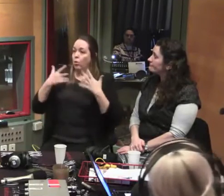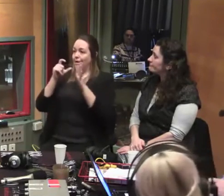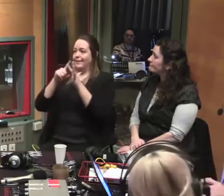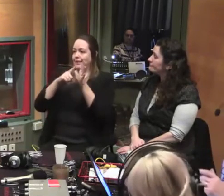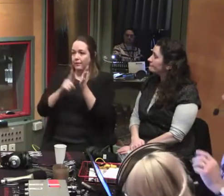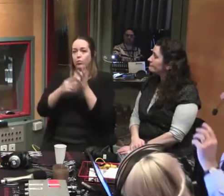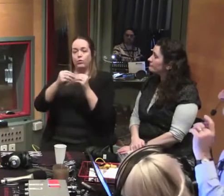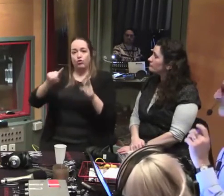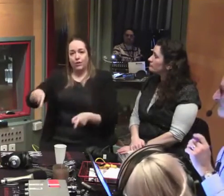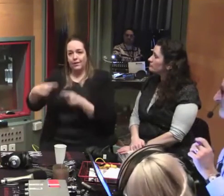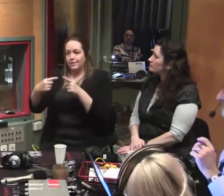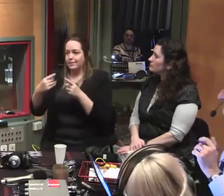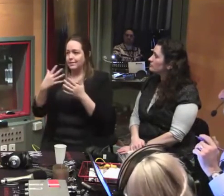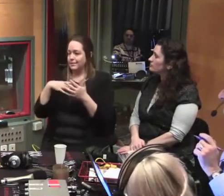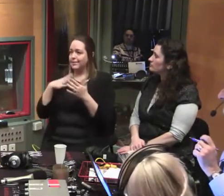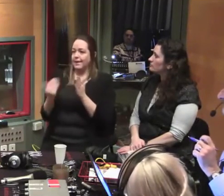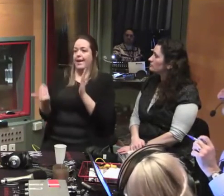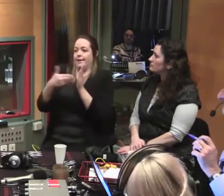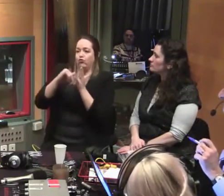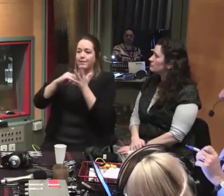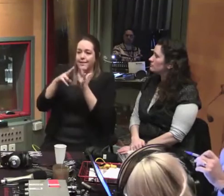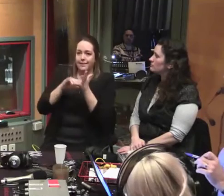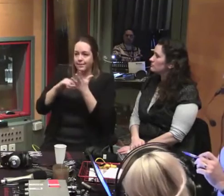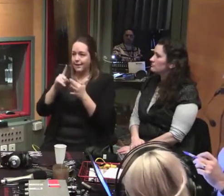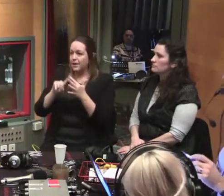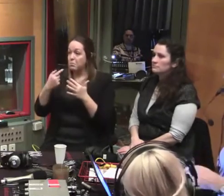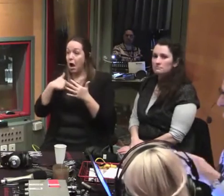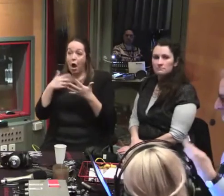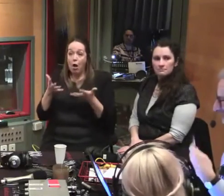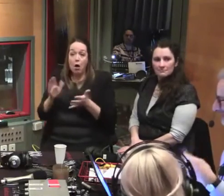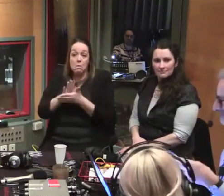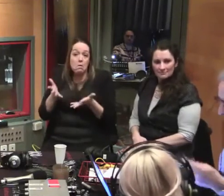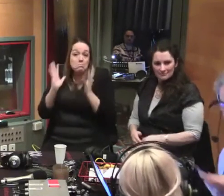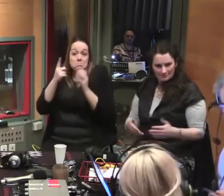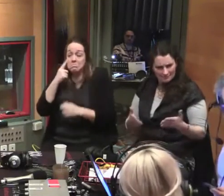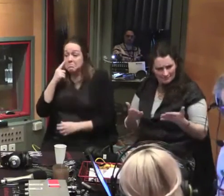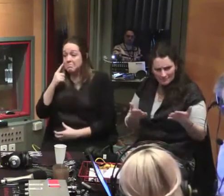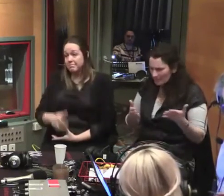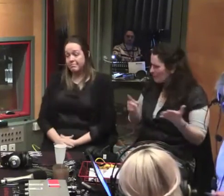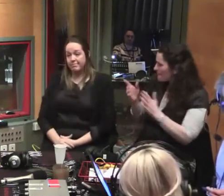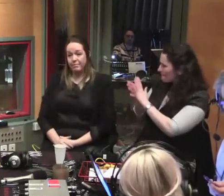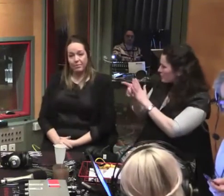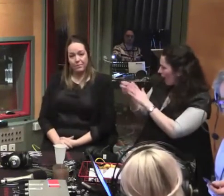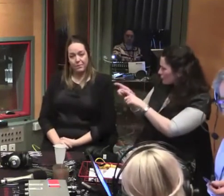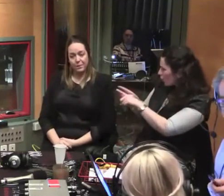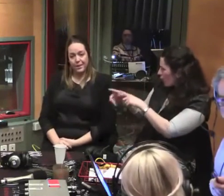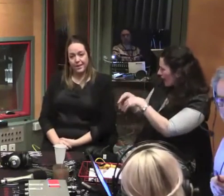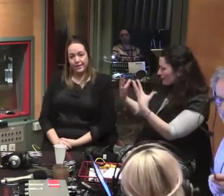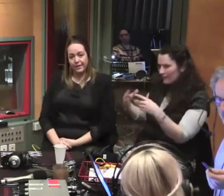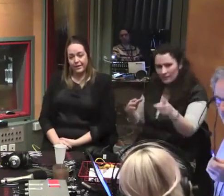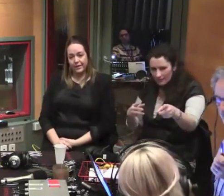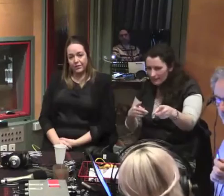deal with the challenges of having to deal with an extra sense, whereas, you know, I'm prepared to give it a crack. But it's interesting that you'd have to relearn everything. We don't ask you, John